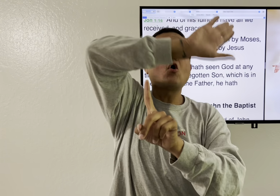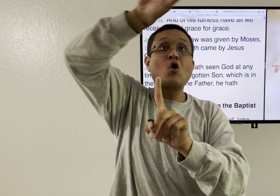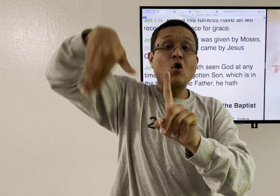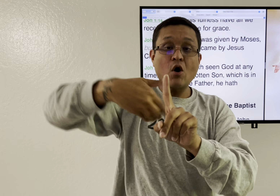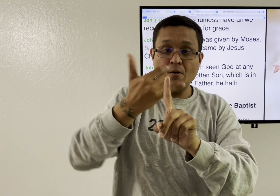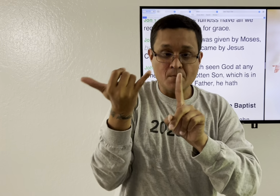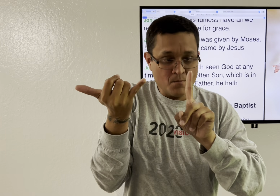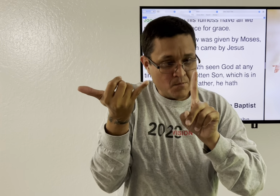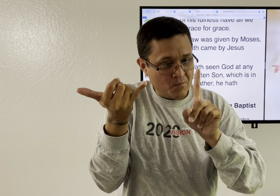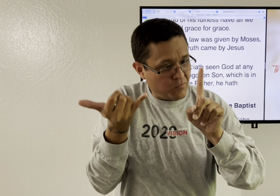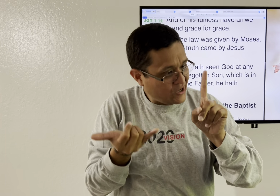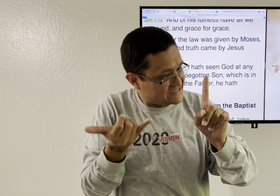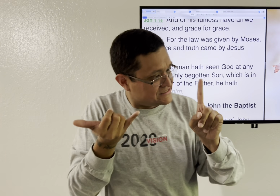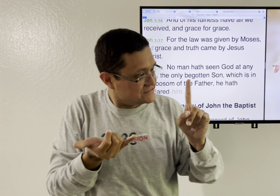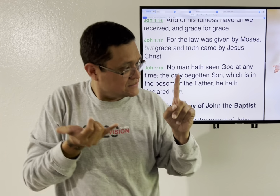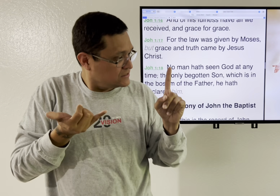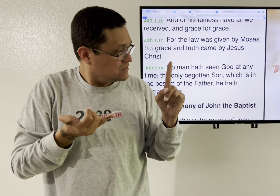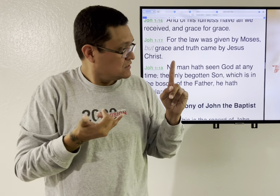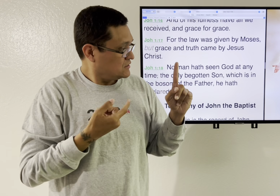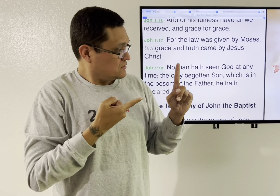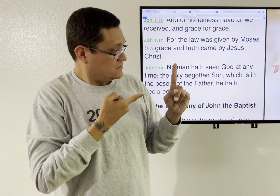He's God. He's everywhere.